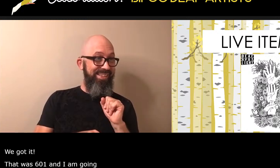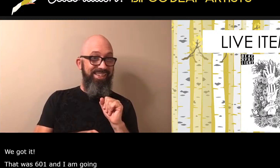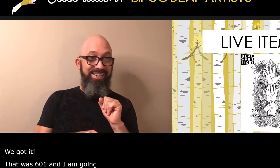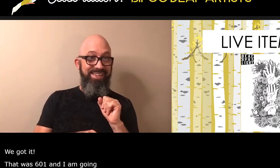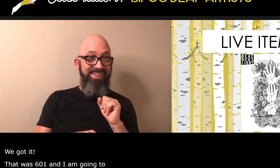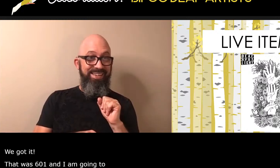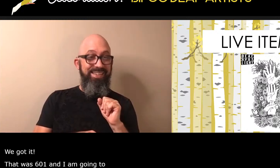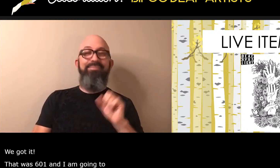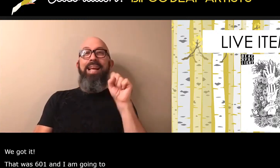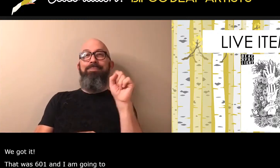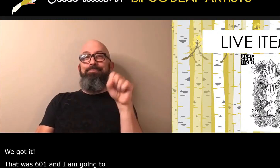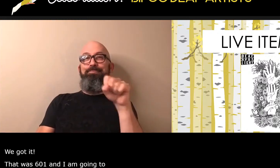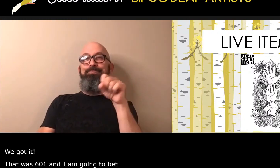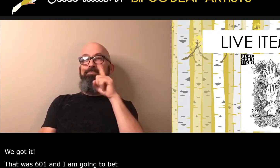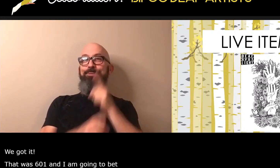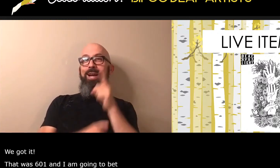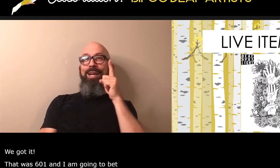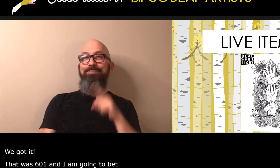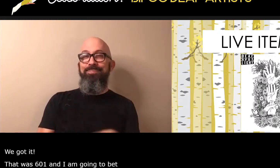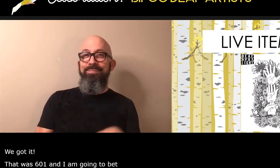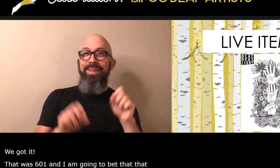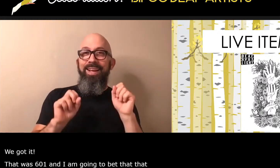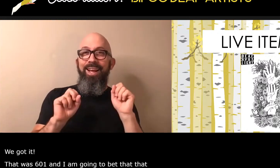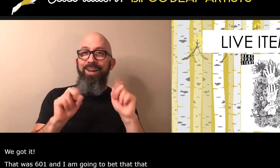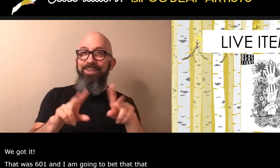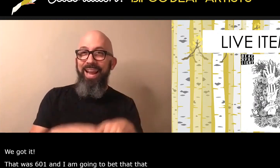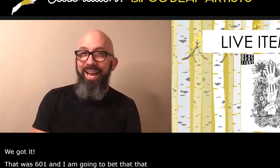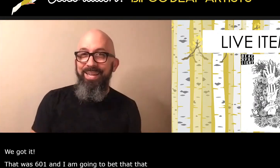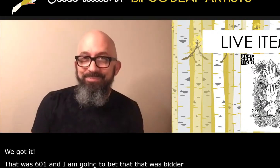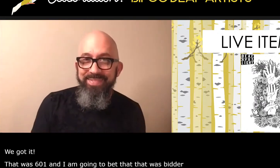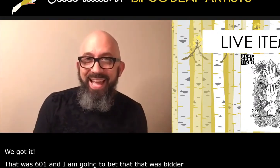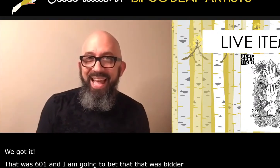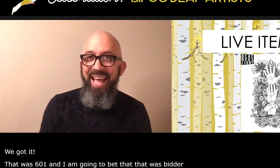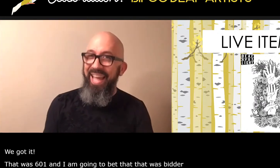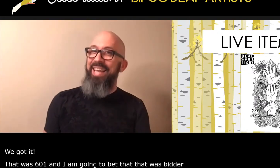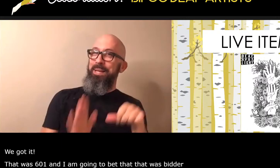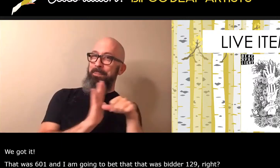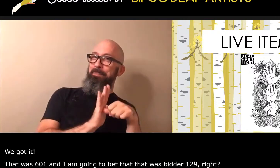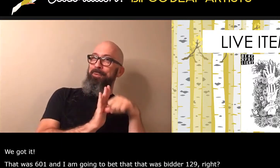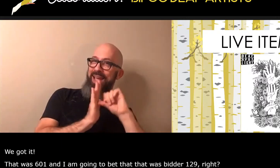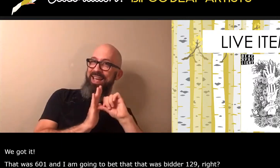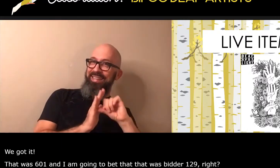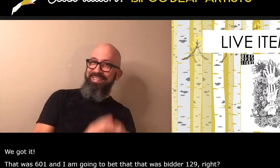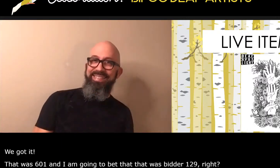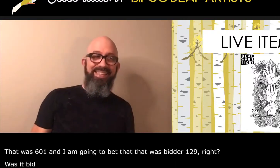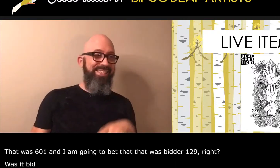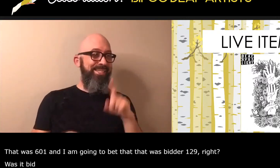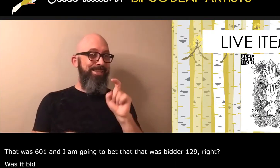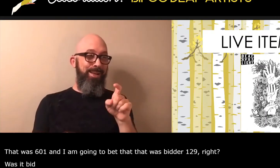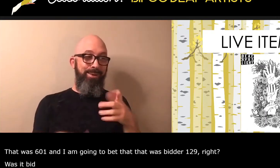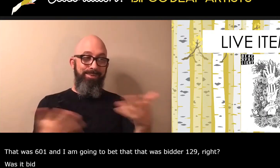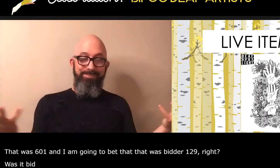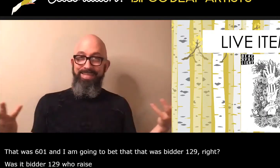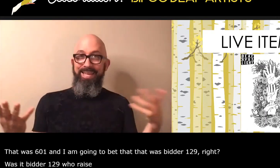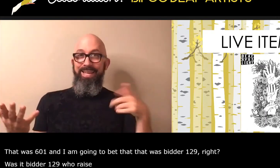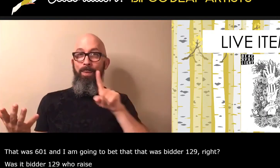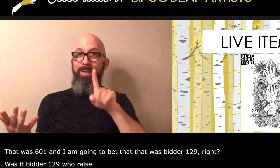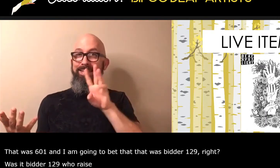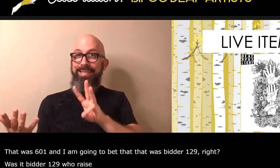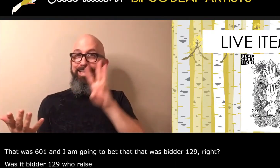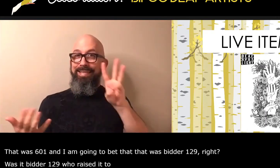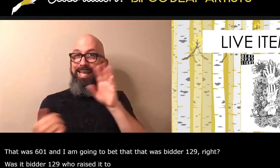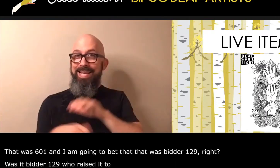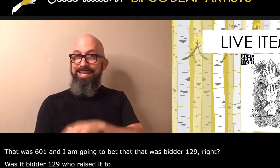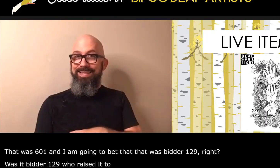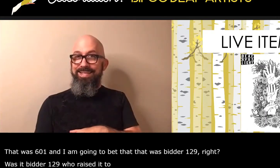Was that bidder 129 who raised it to 601? Indeed it was. Okay. I am